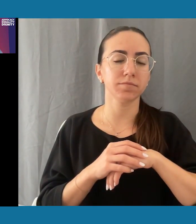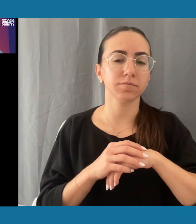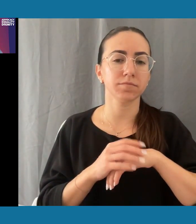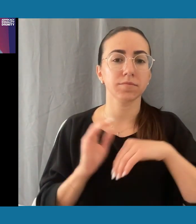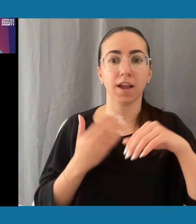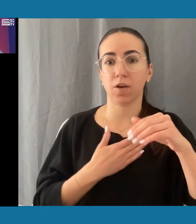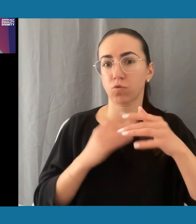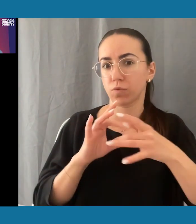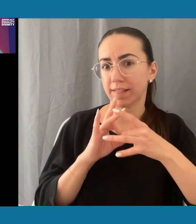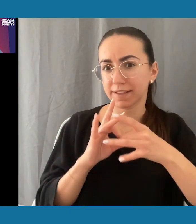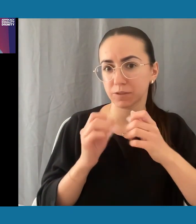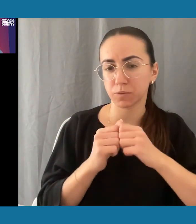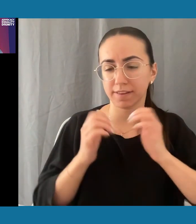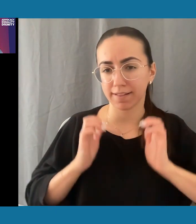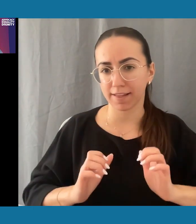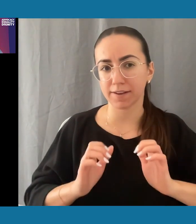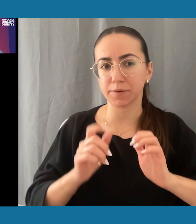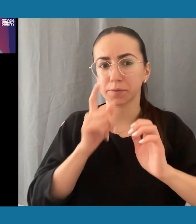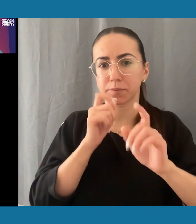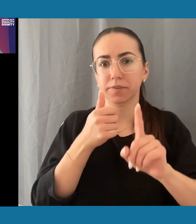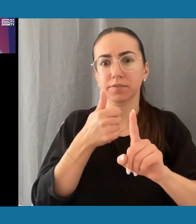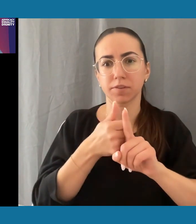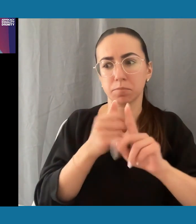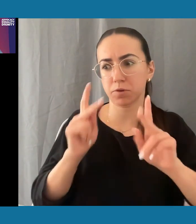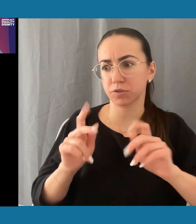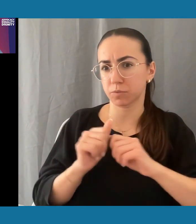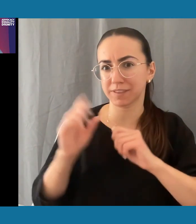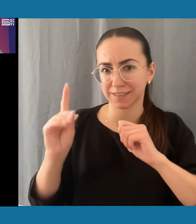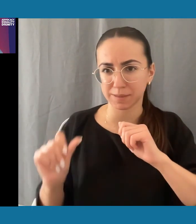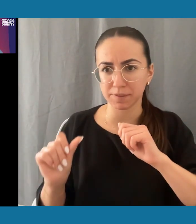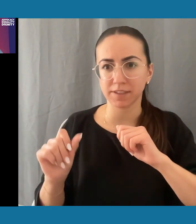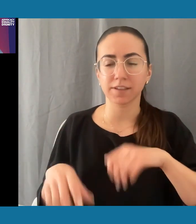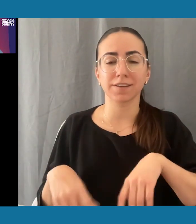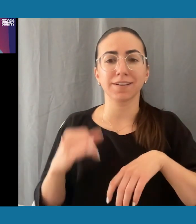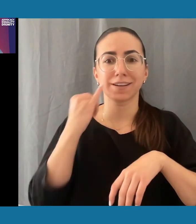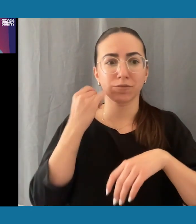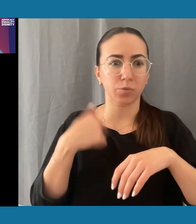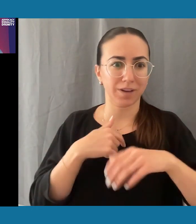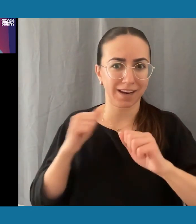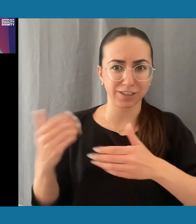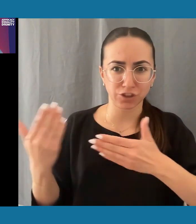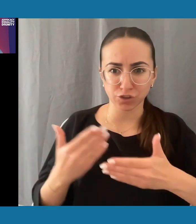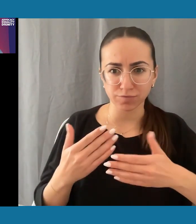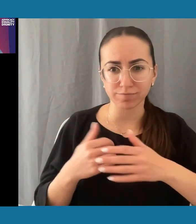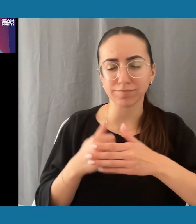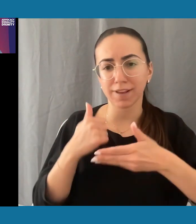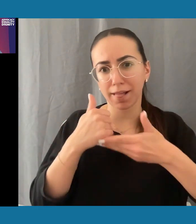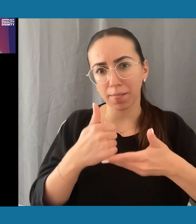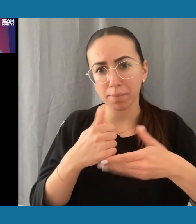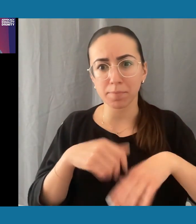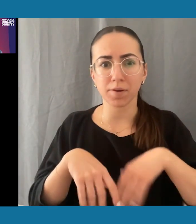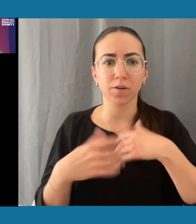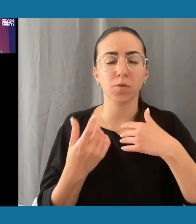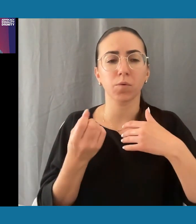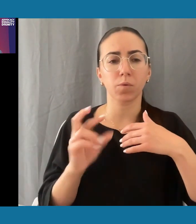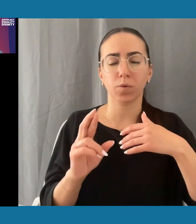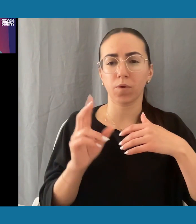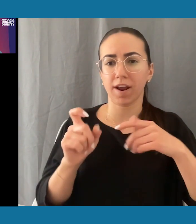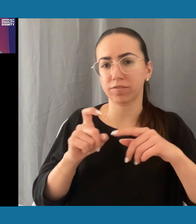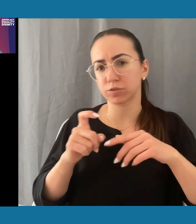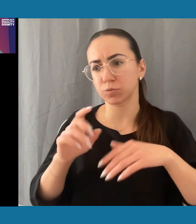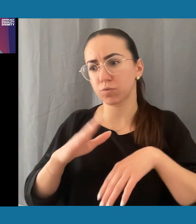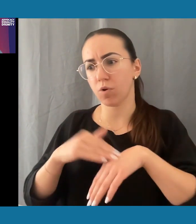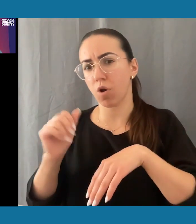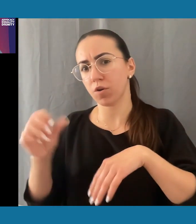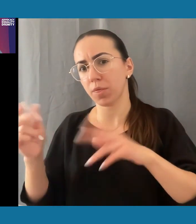our relationship with our client who is a person with a disability, and whether we can serve them in this way or whether we have to call in someone